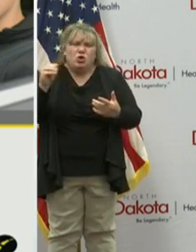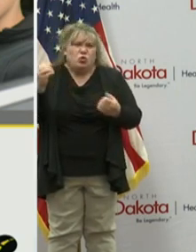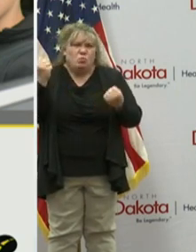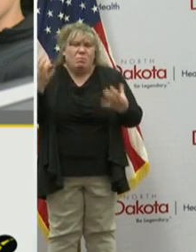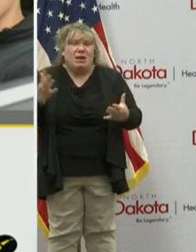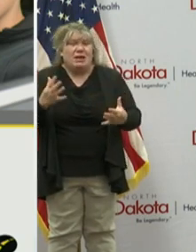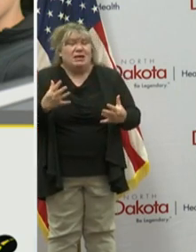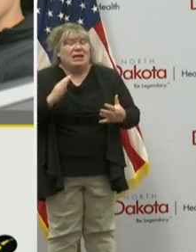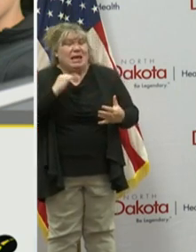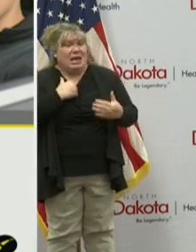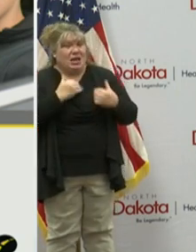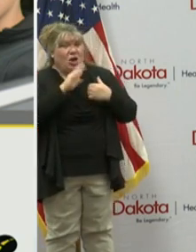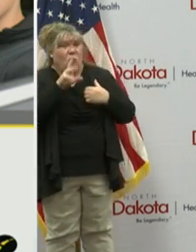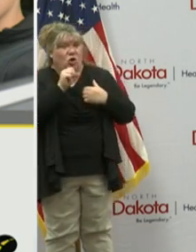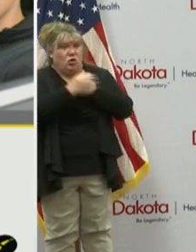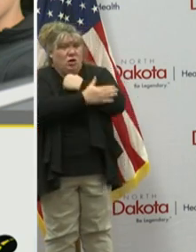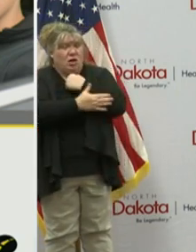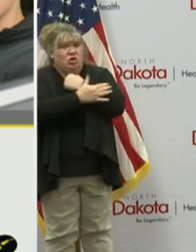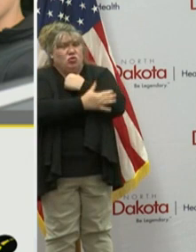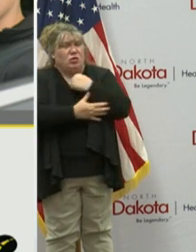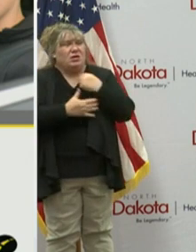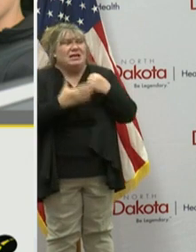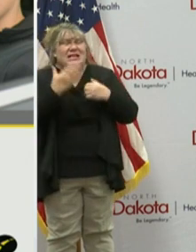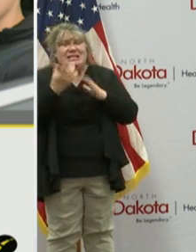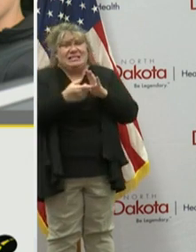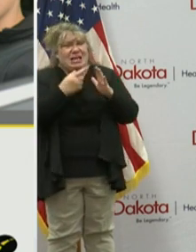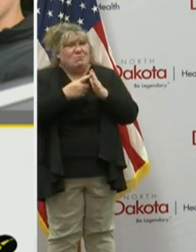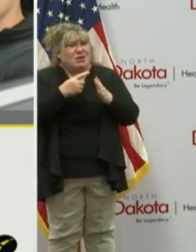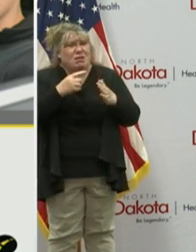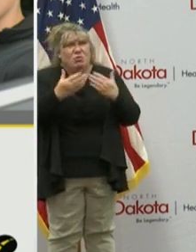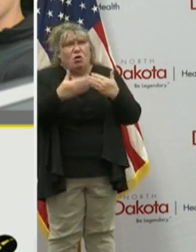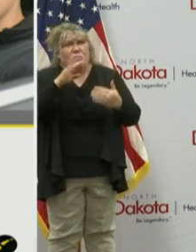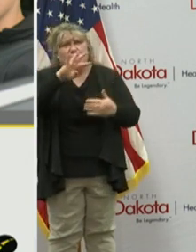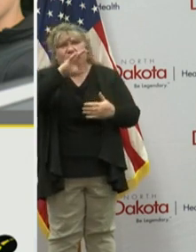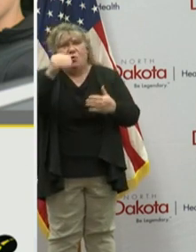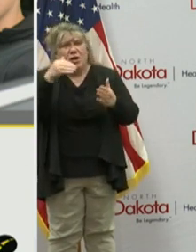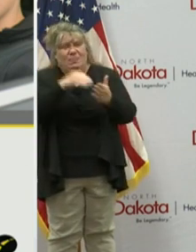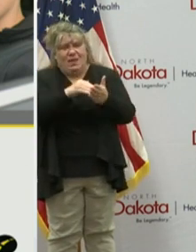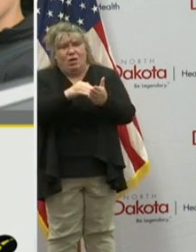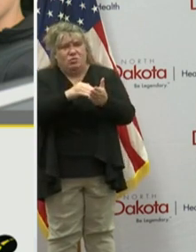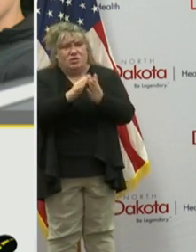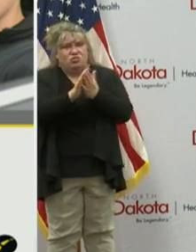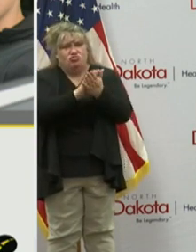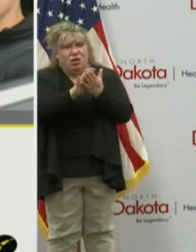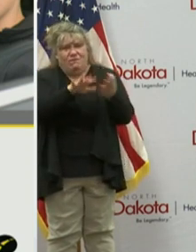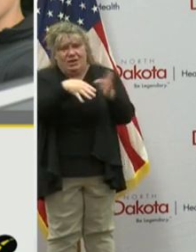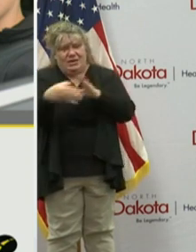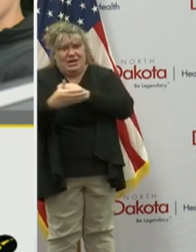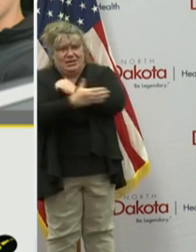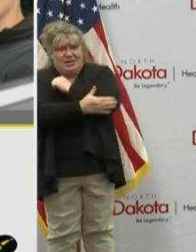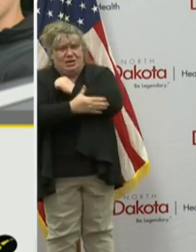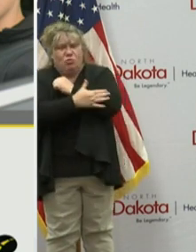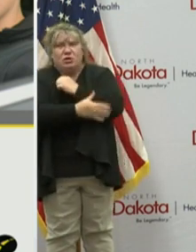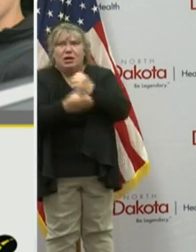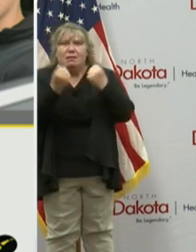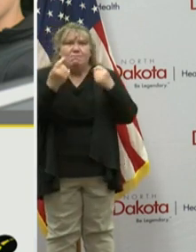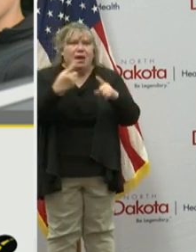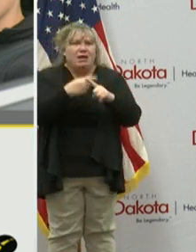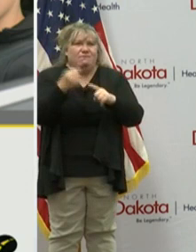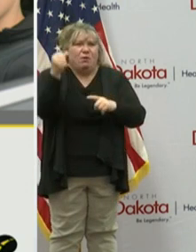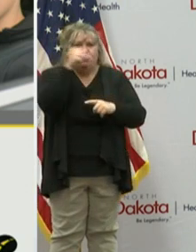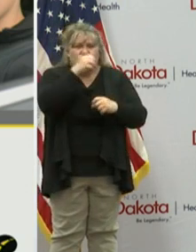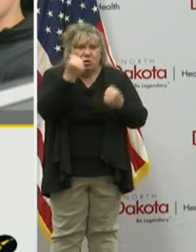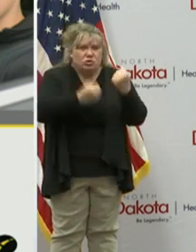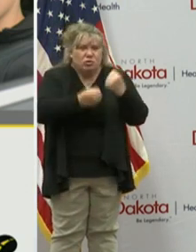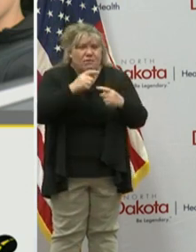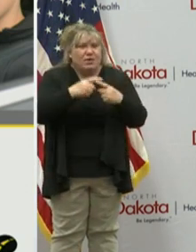we have some years close to 40,000 traffic deaths in our country, many of them caused by impaired drivers,